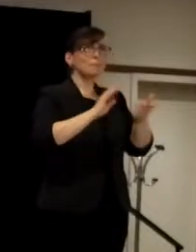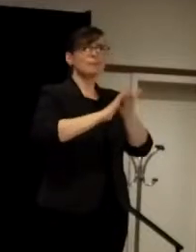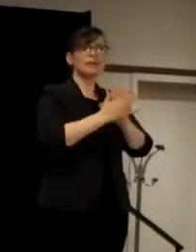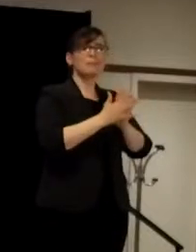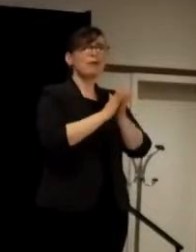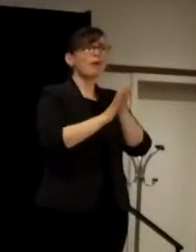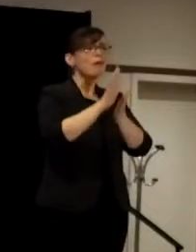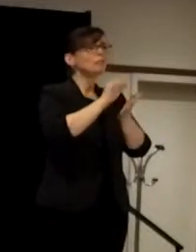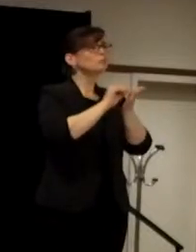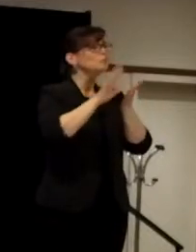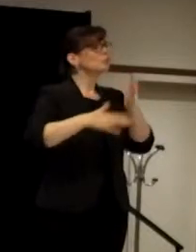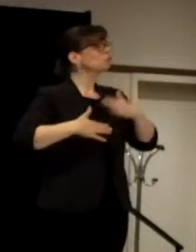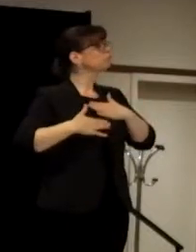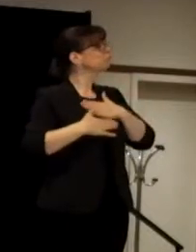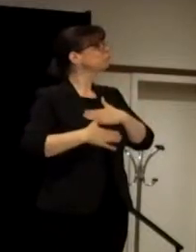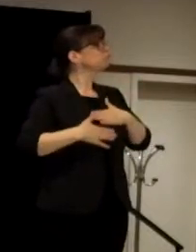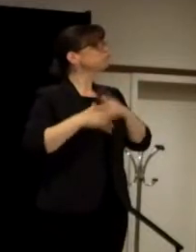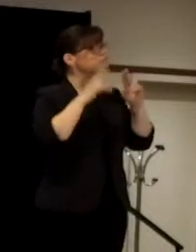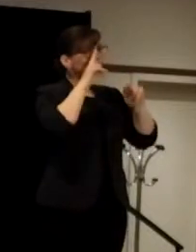semester.